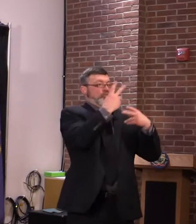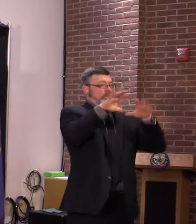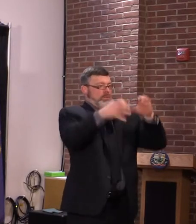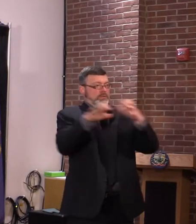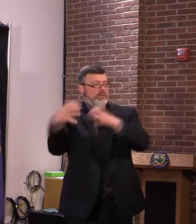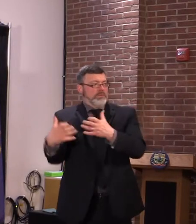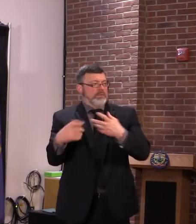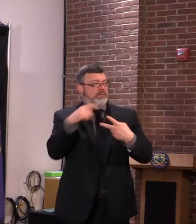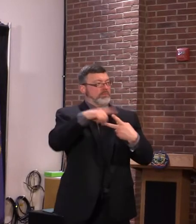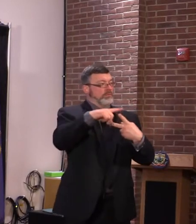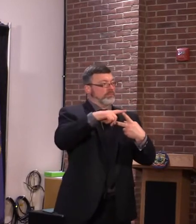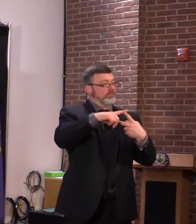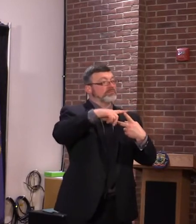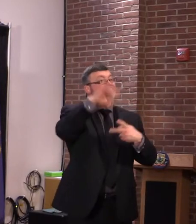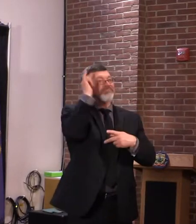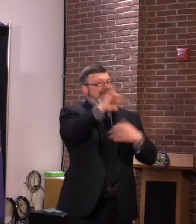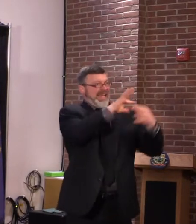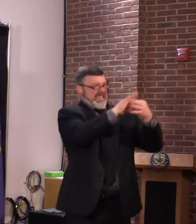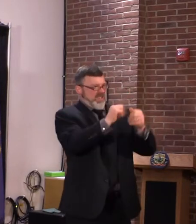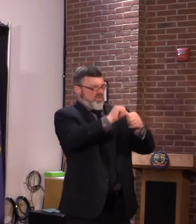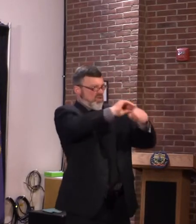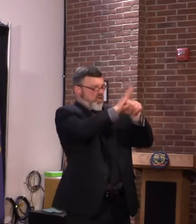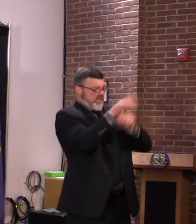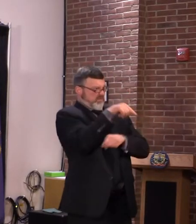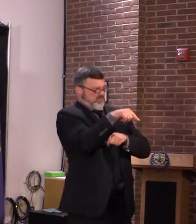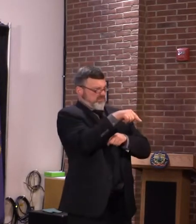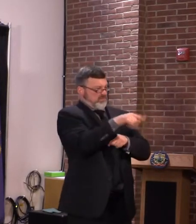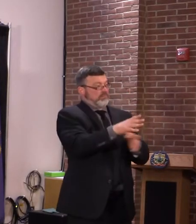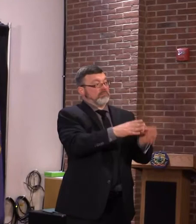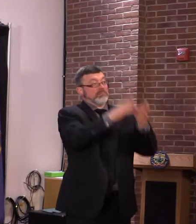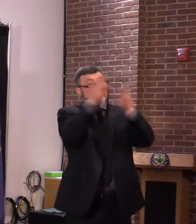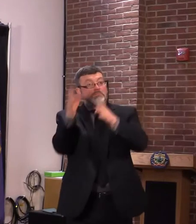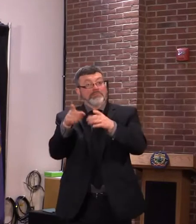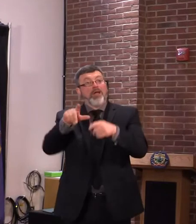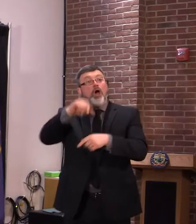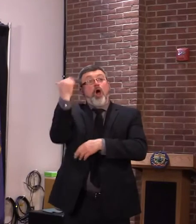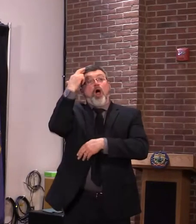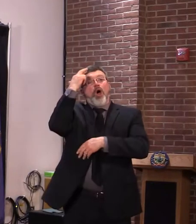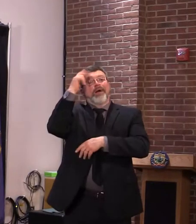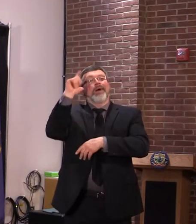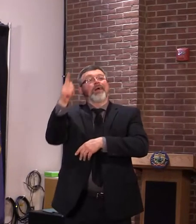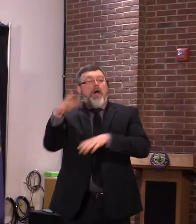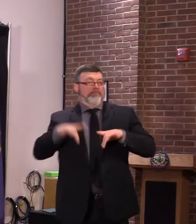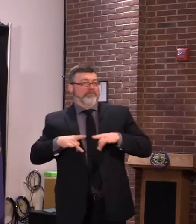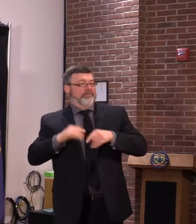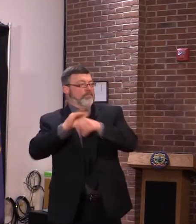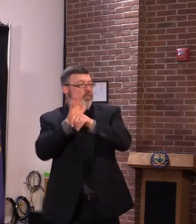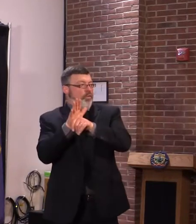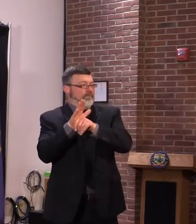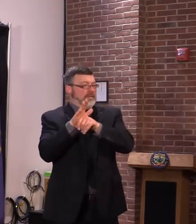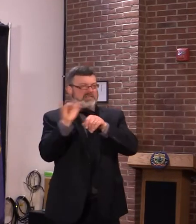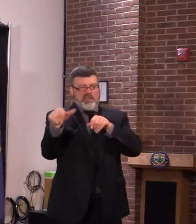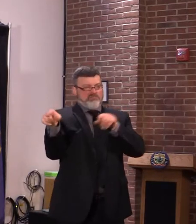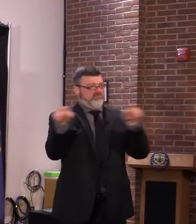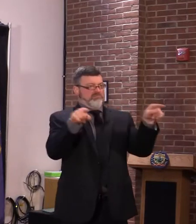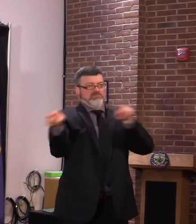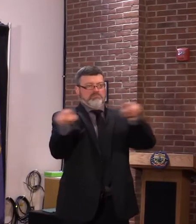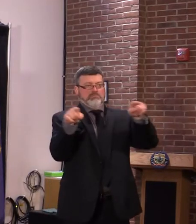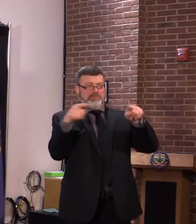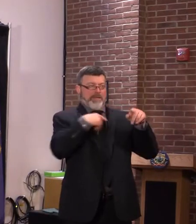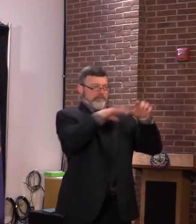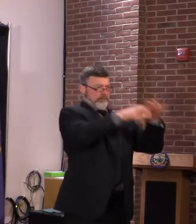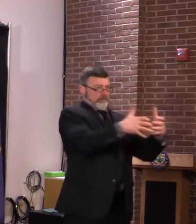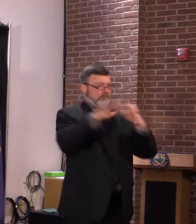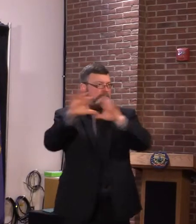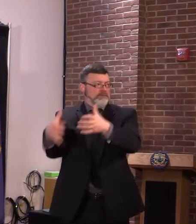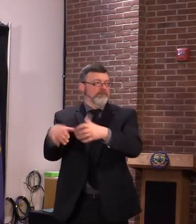diagnosed with it after being hospitalized for other reasons. Of the people in the hospital who have